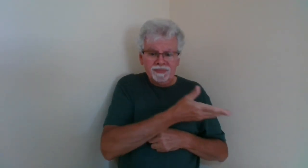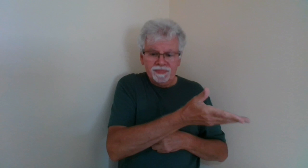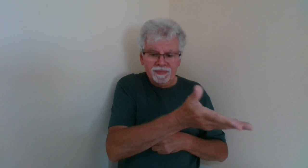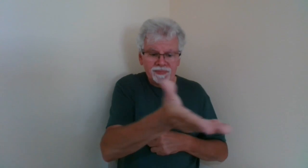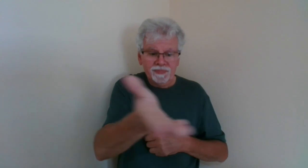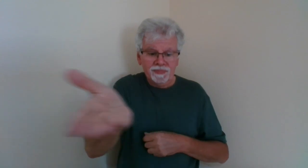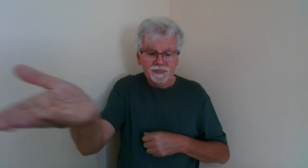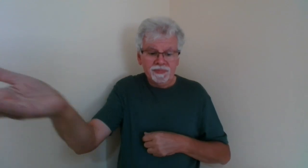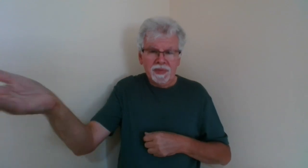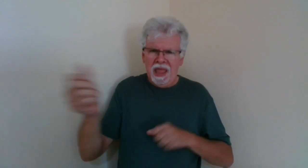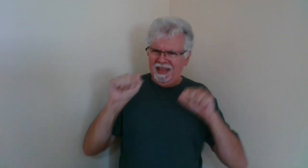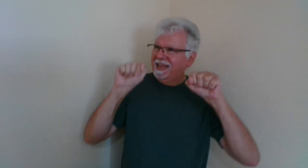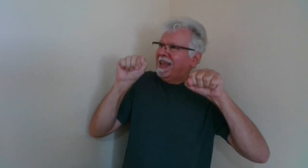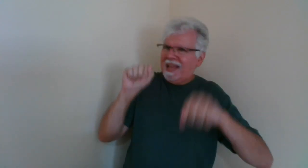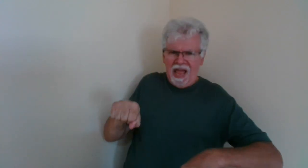Or who